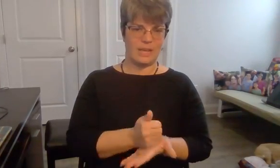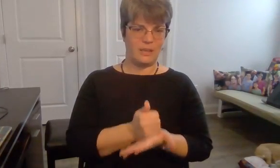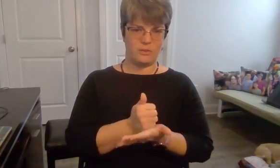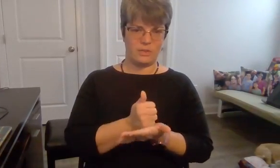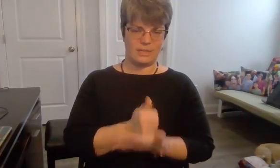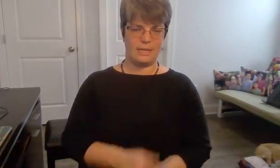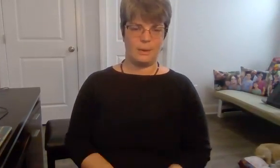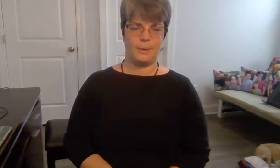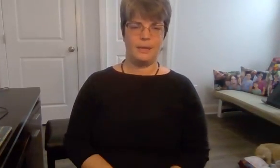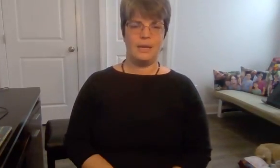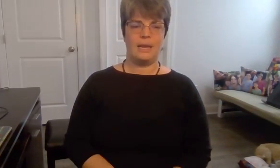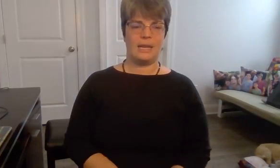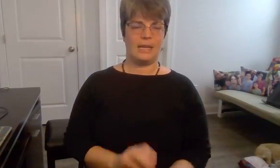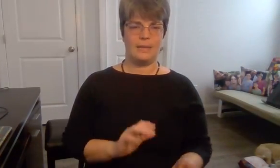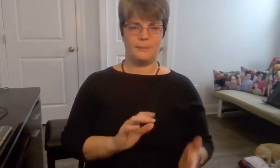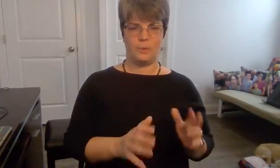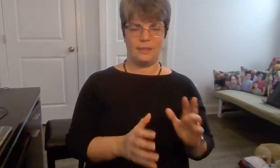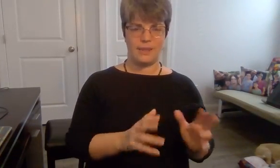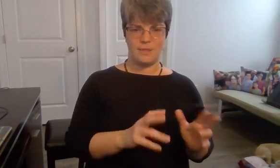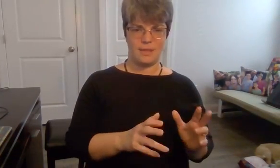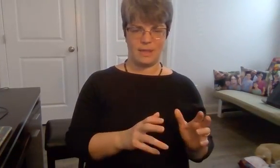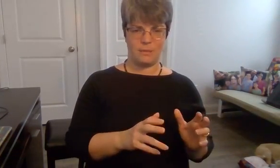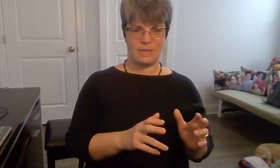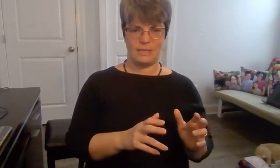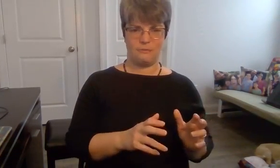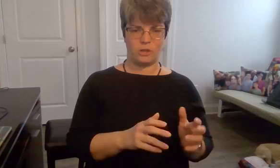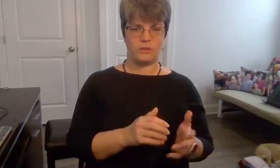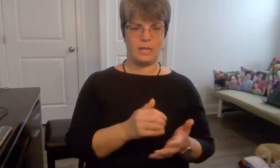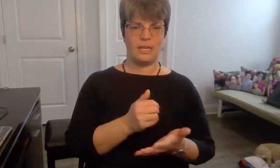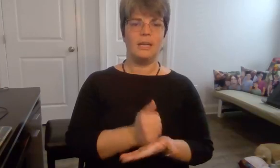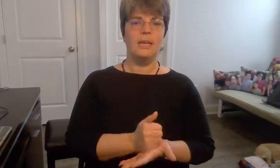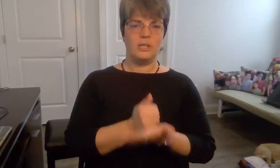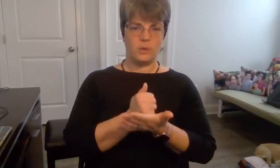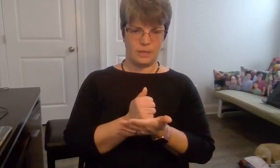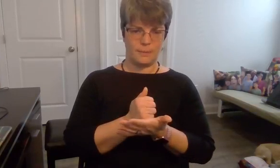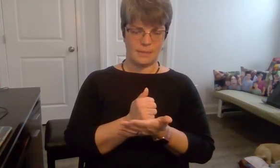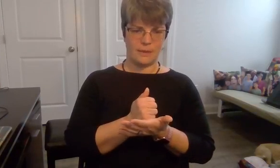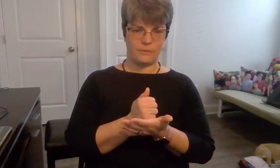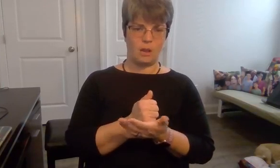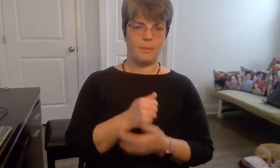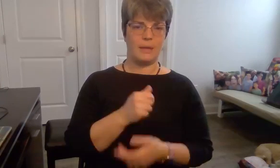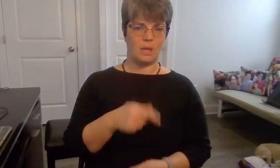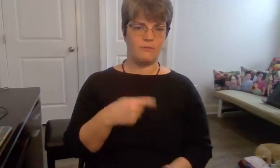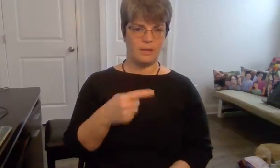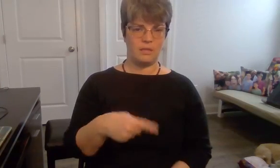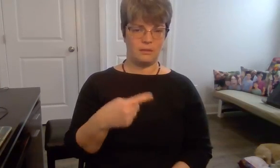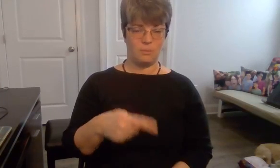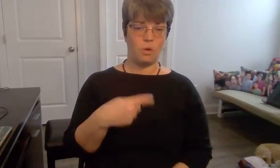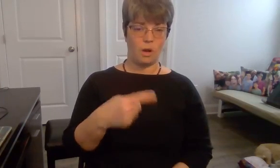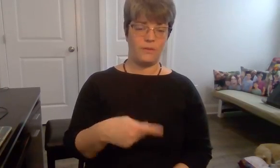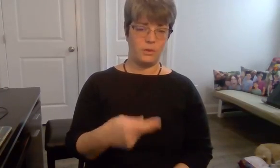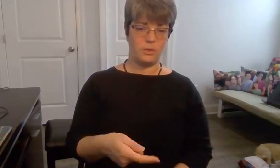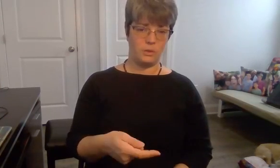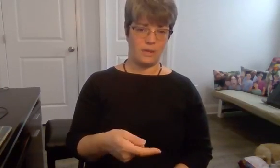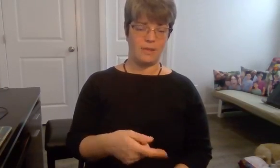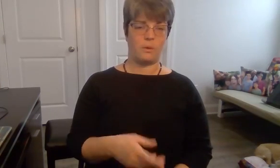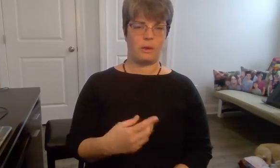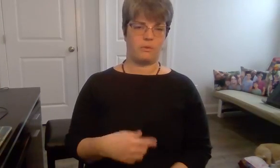can just sign help. And again, getting between them and the thing when they seem frustrated, showing them the sign for help. The more often you can do that, the quicker they'll